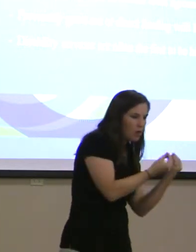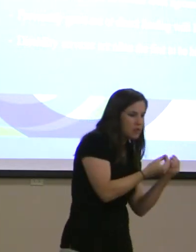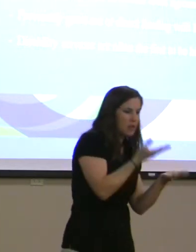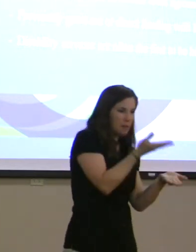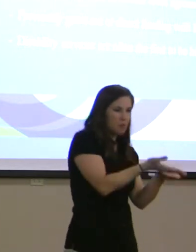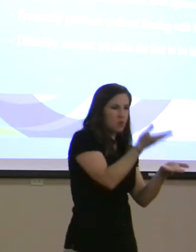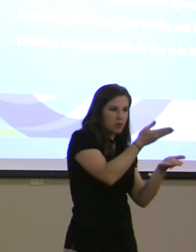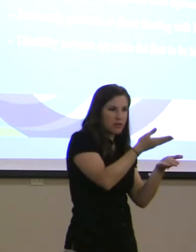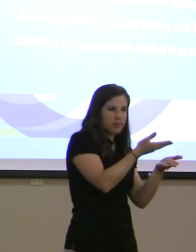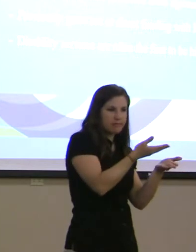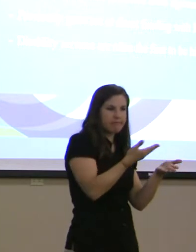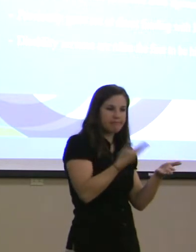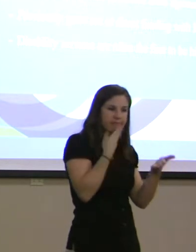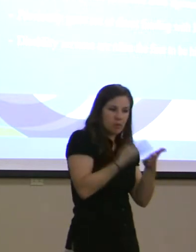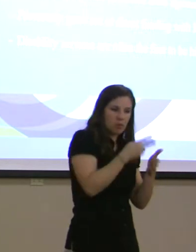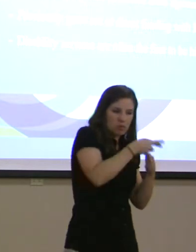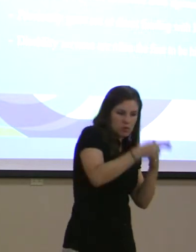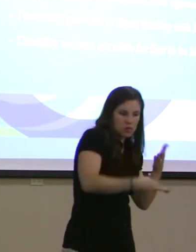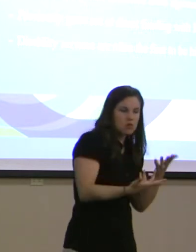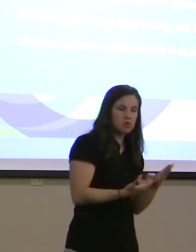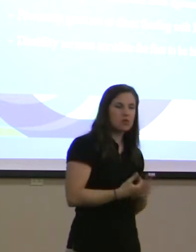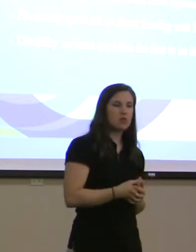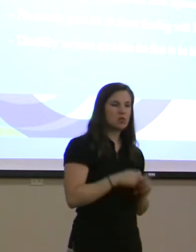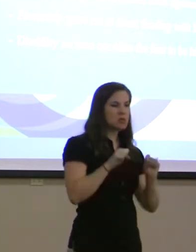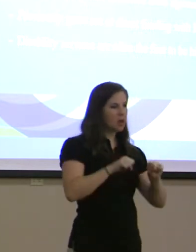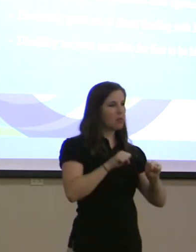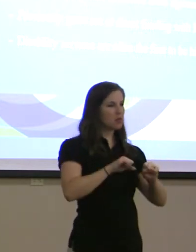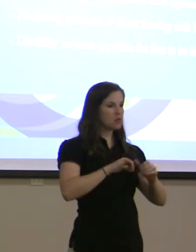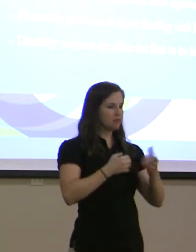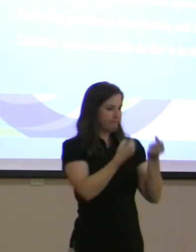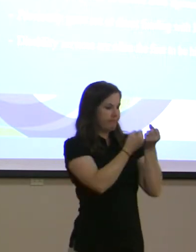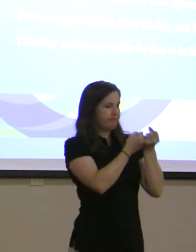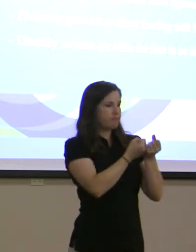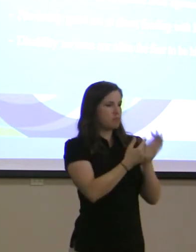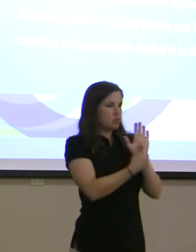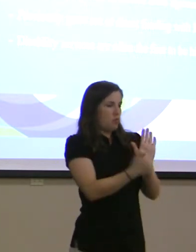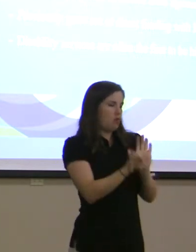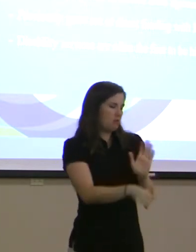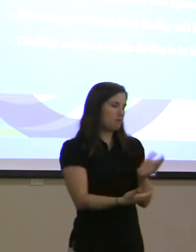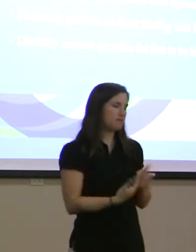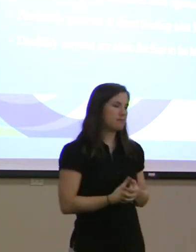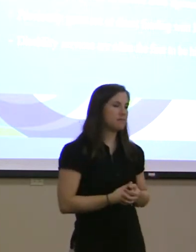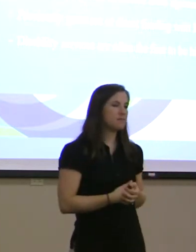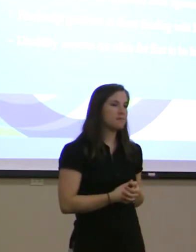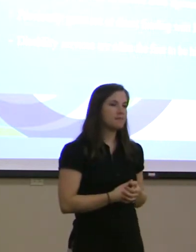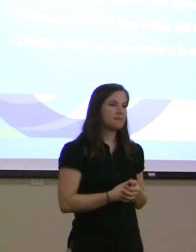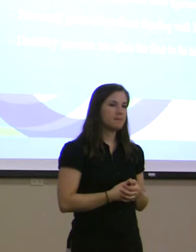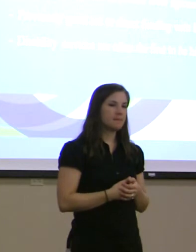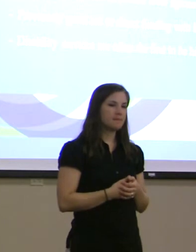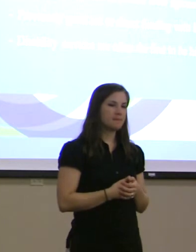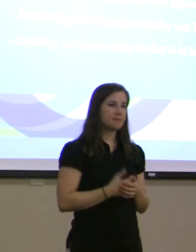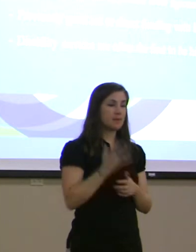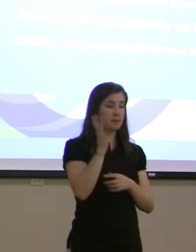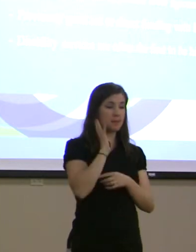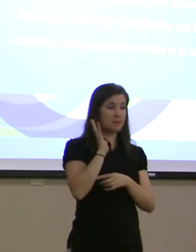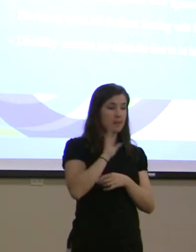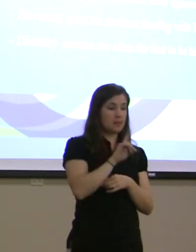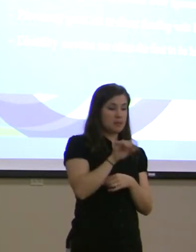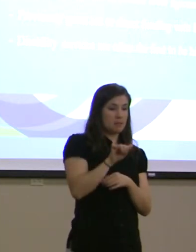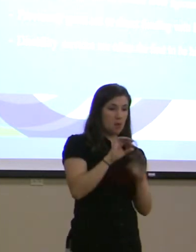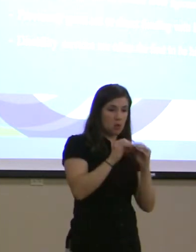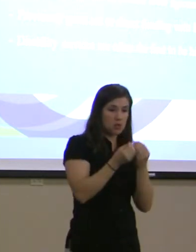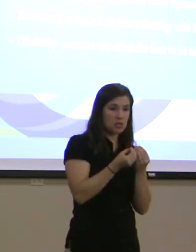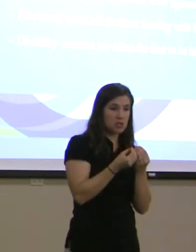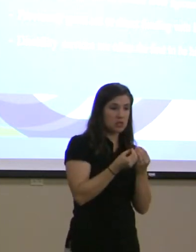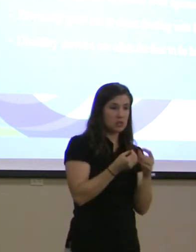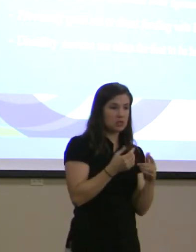measurable outcomes, and we should be well able to stand up to that. And you know, in the past, disability organisations